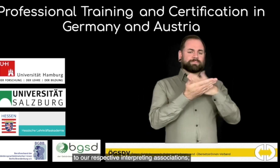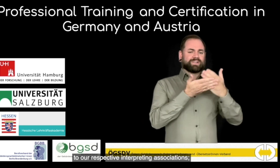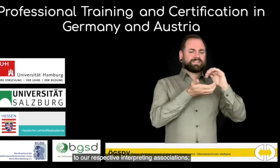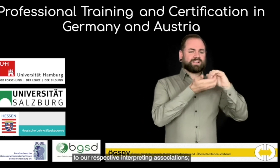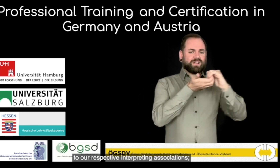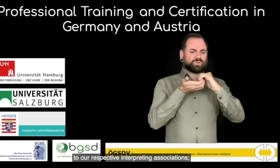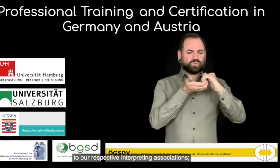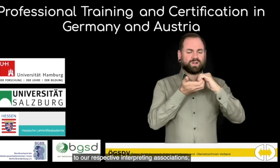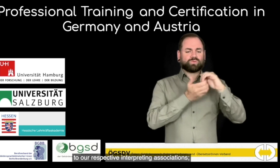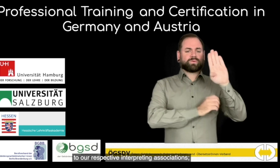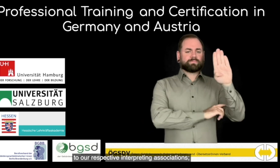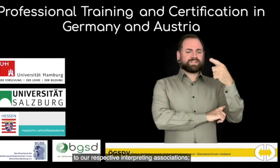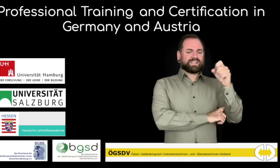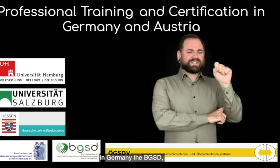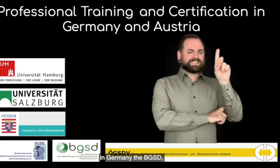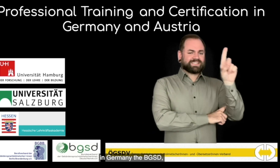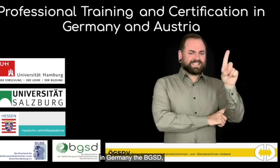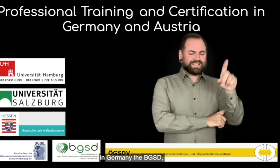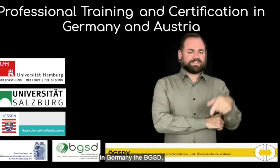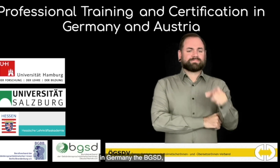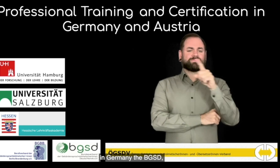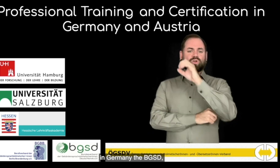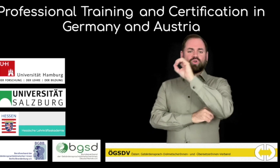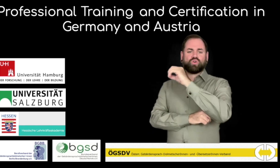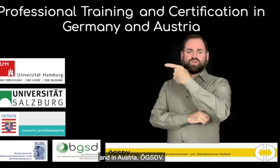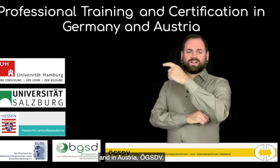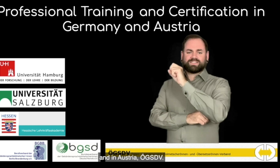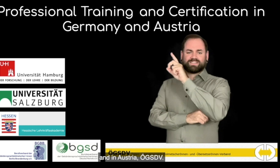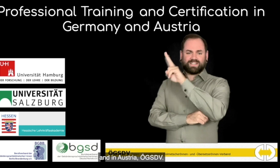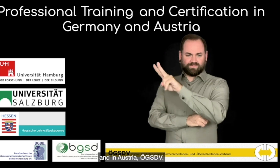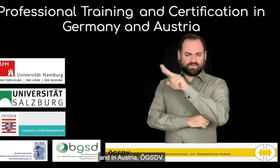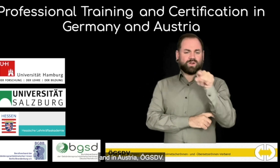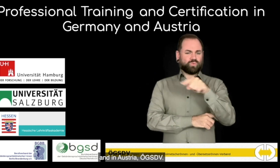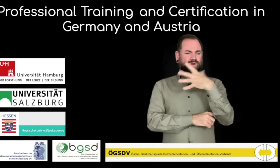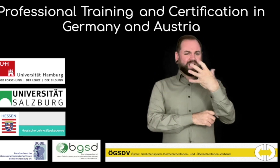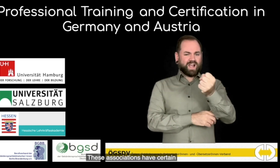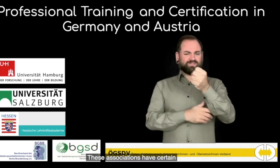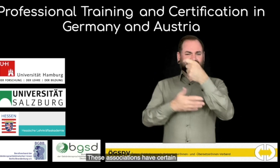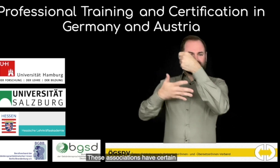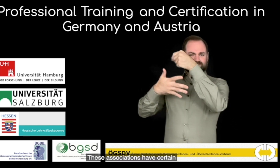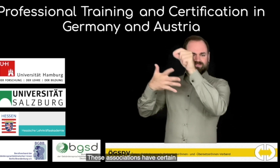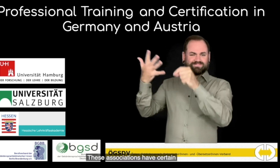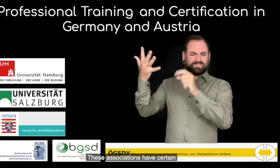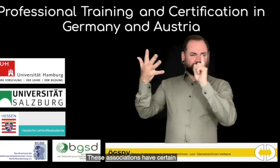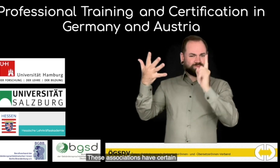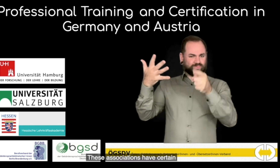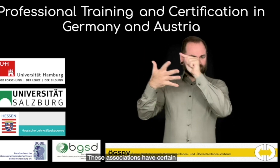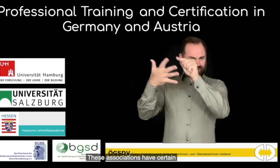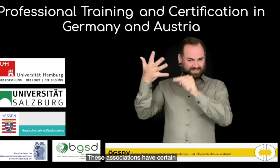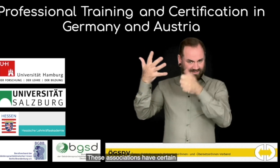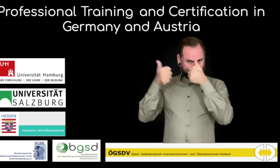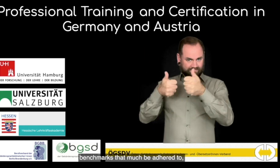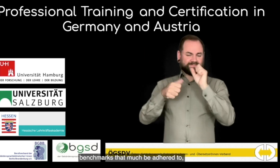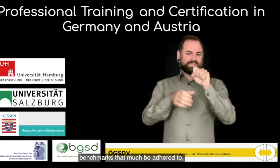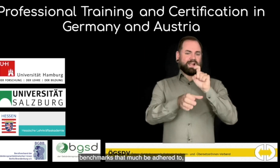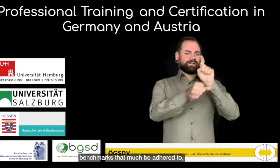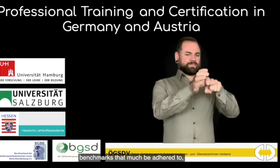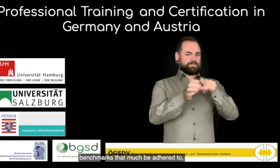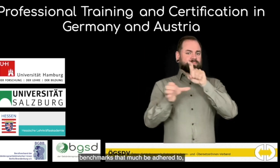the BGSD, and in Austria, UGSDV. These associations have certain benchmarks that must be adhered to in order to